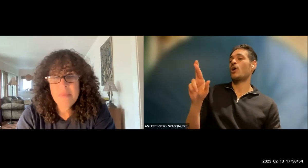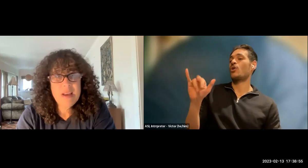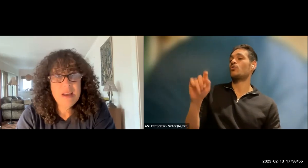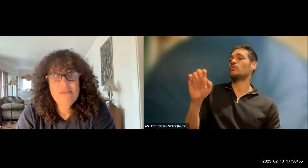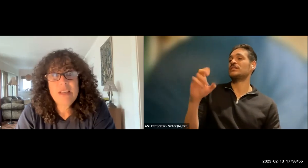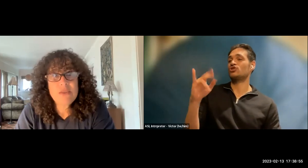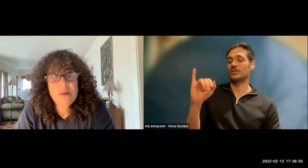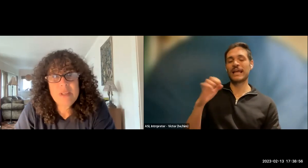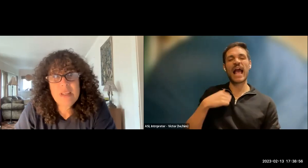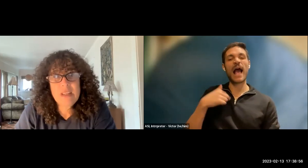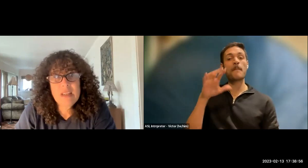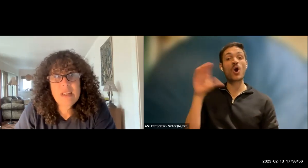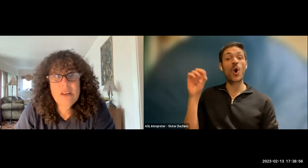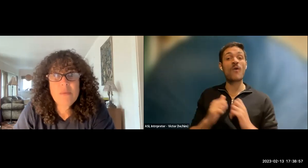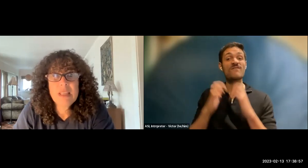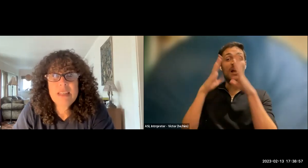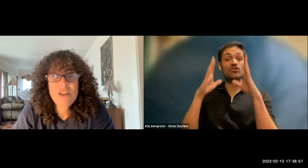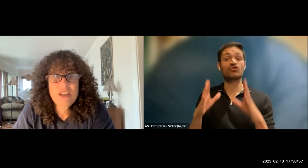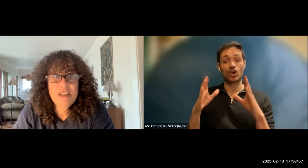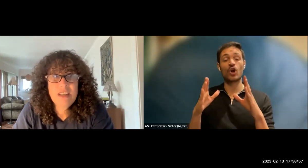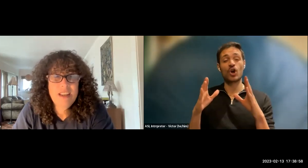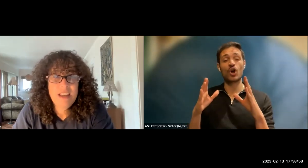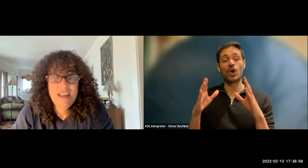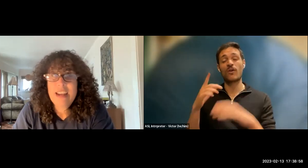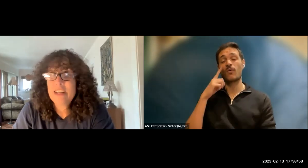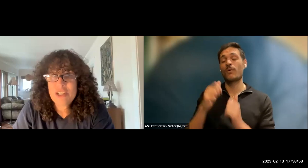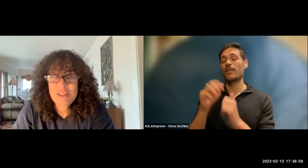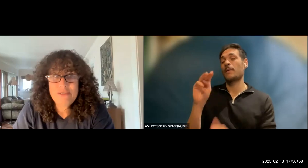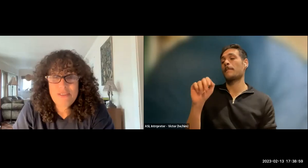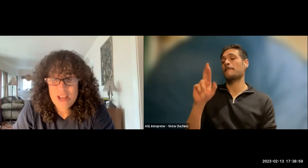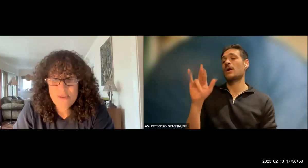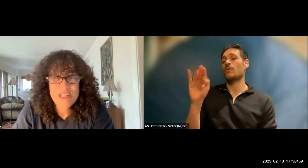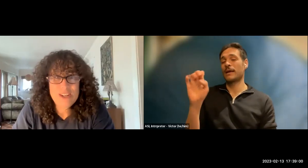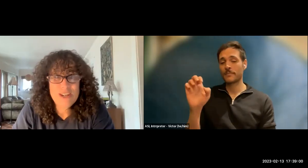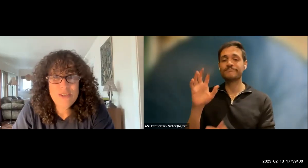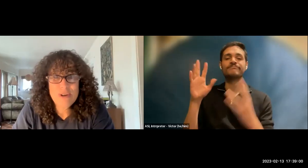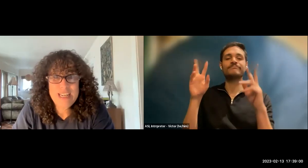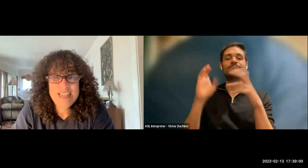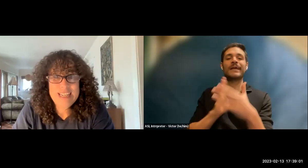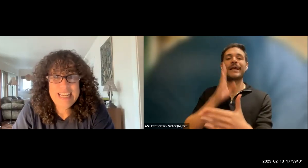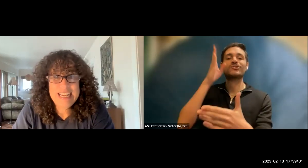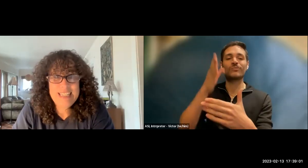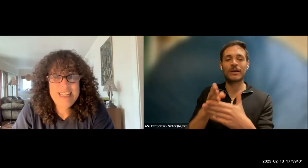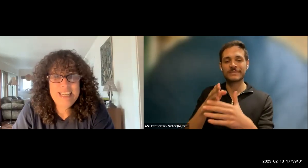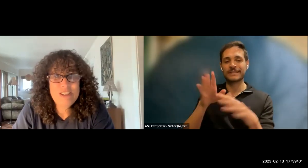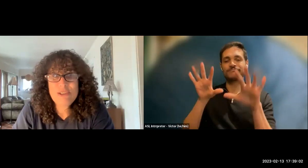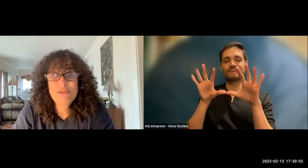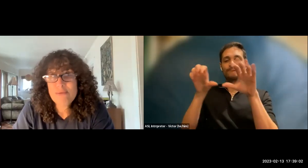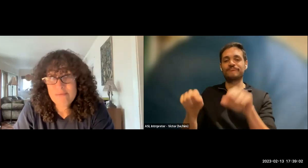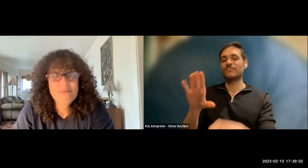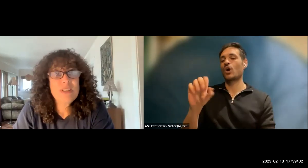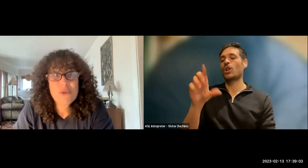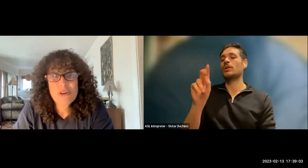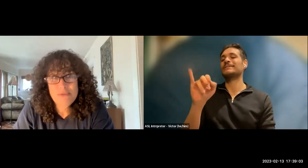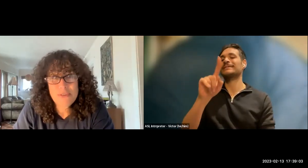Mariame Kaba of Interrupting Criminalization, an initiative we started in 2018